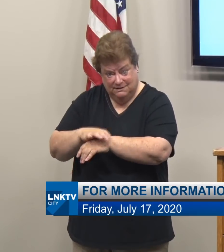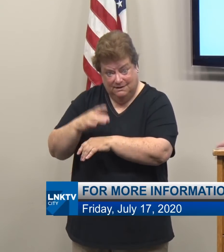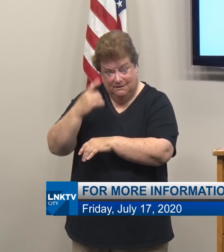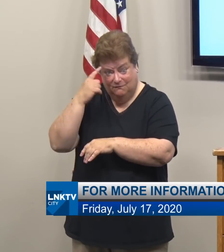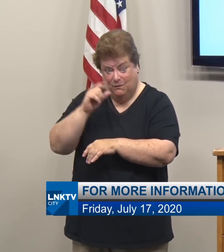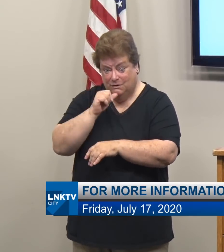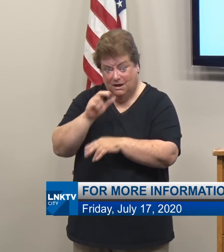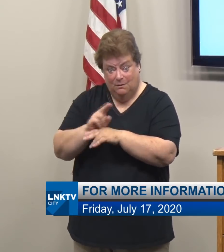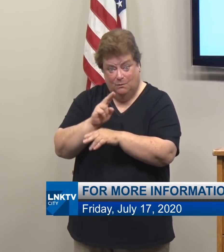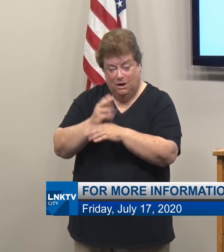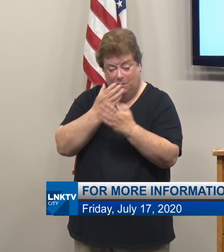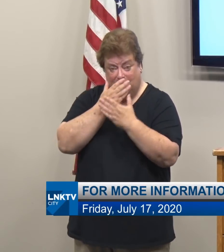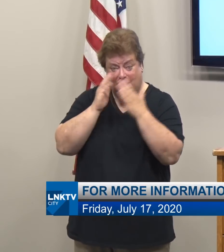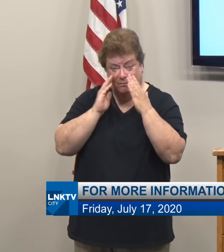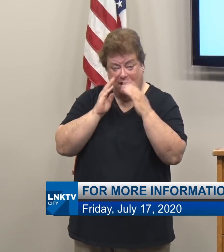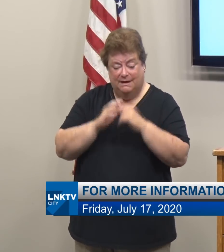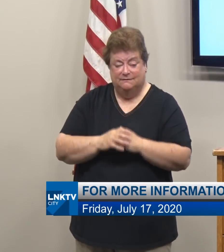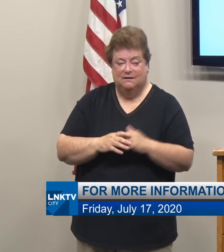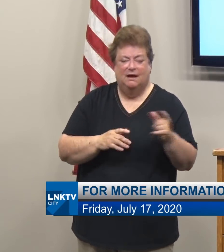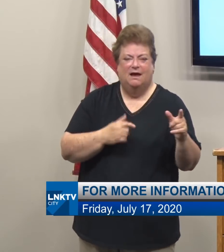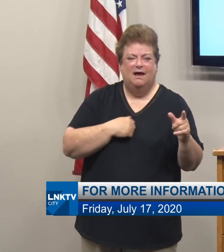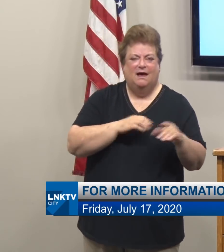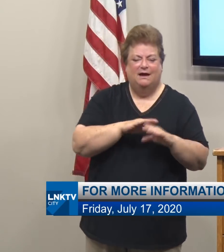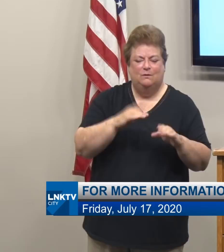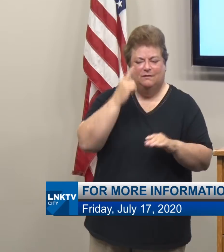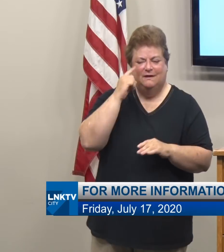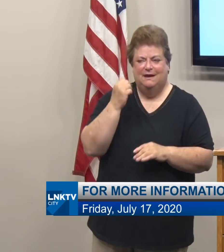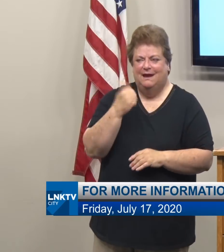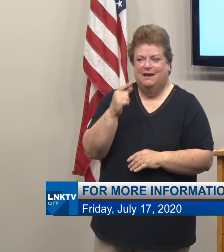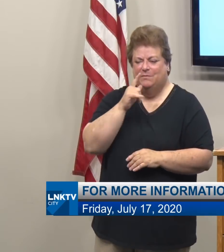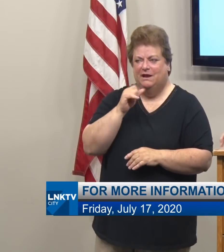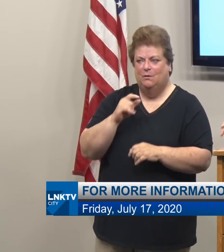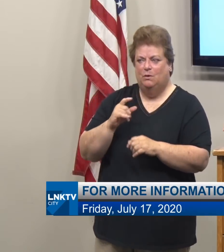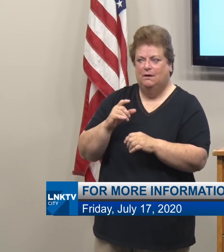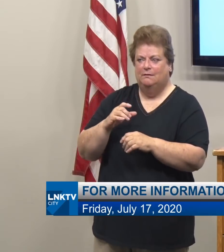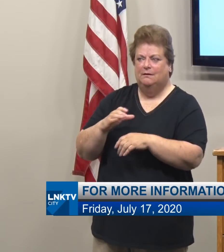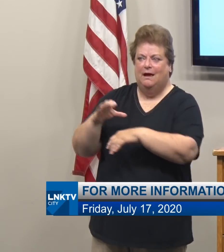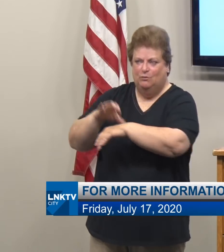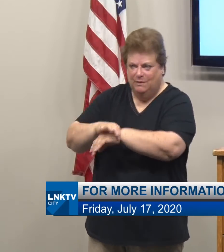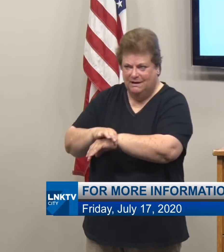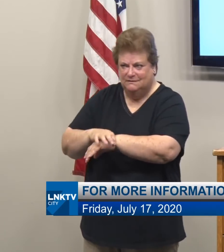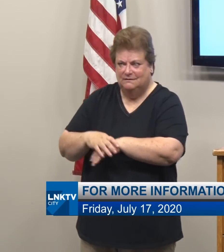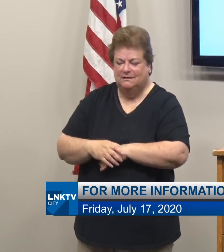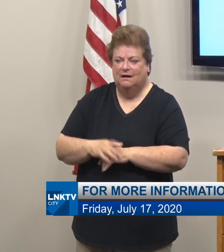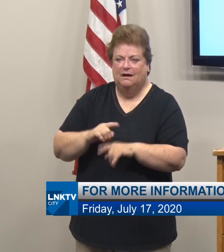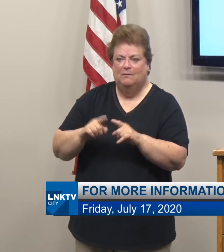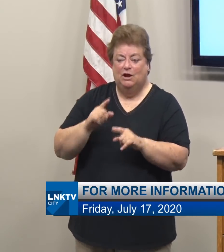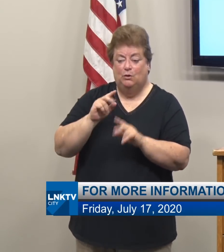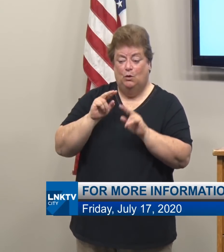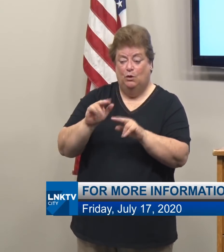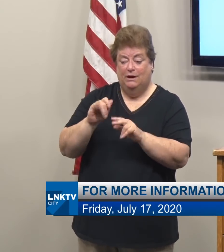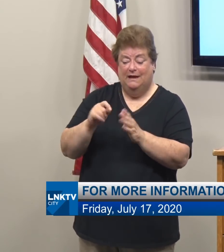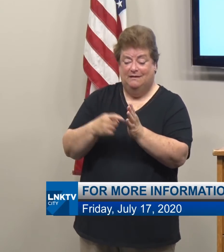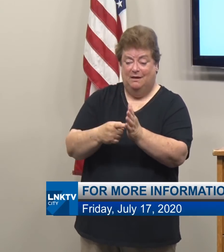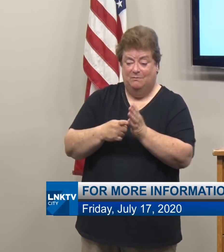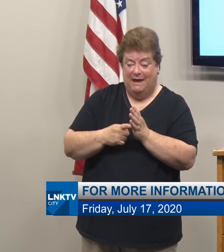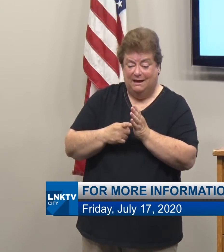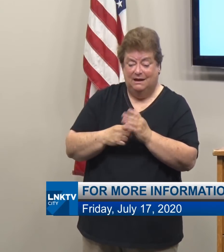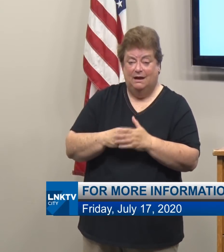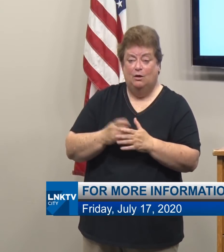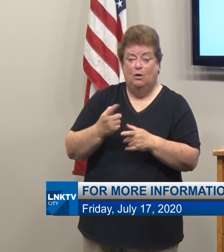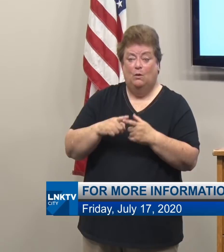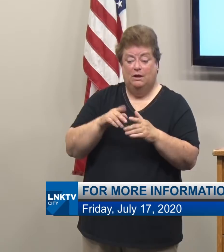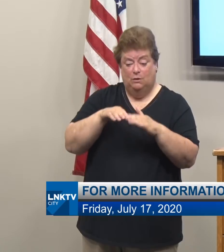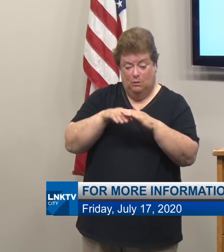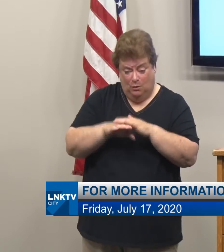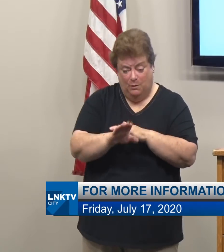I don't anticipate a situation where anyone would be subject to arrest. When you look at the mandate, it's a matter of when you're going into